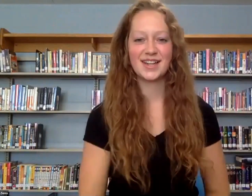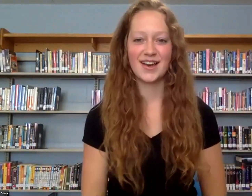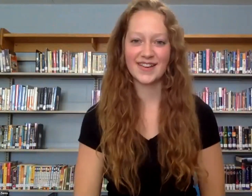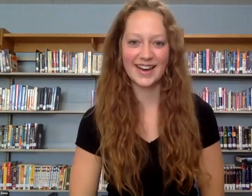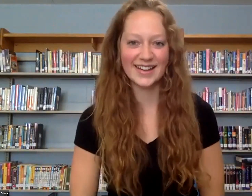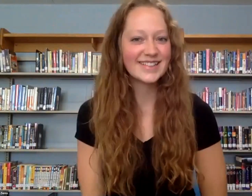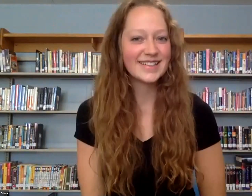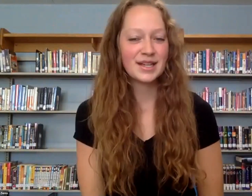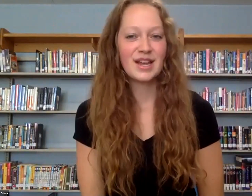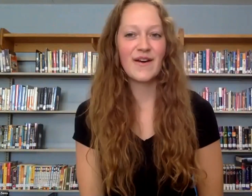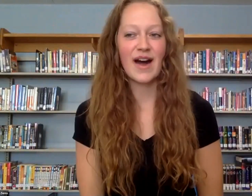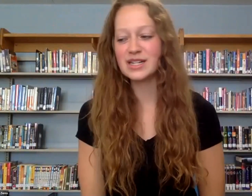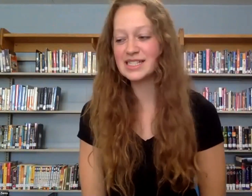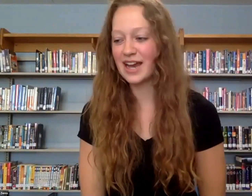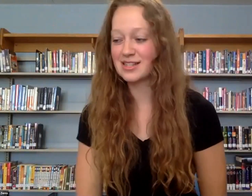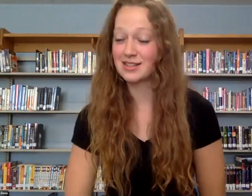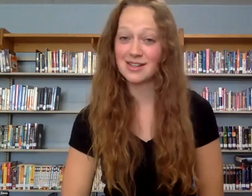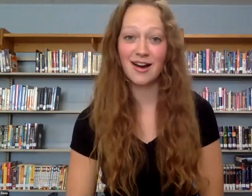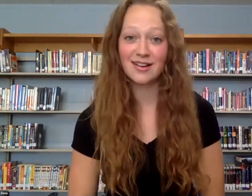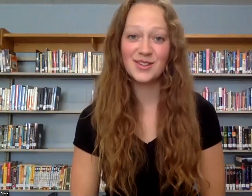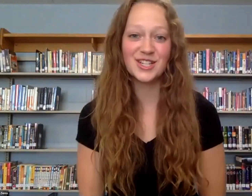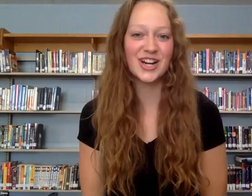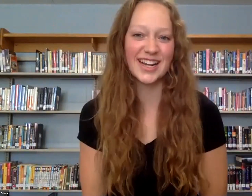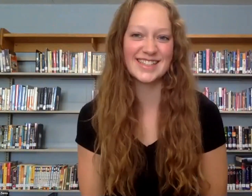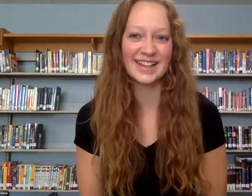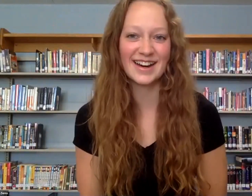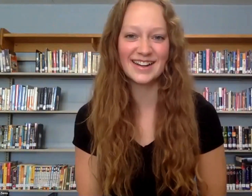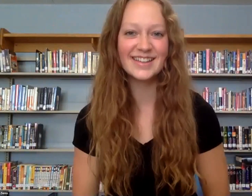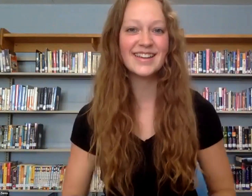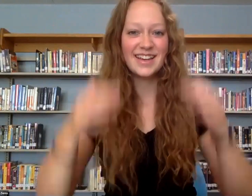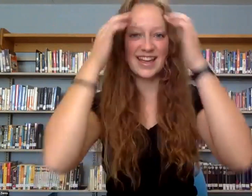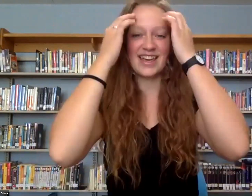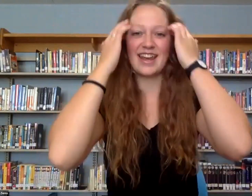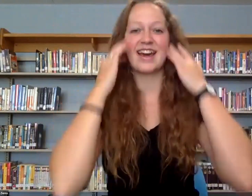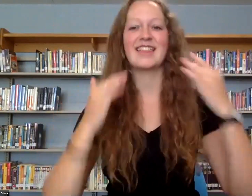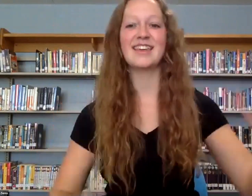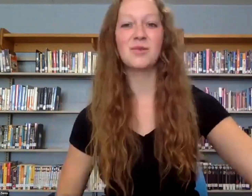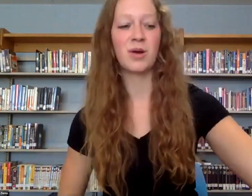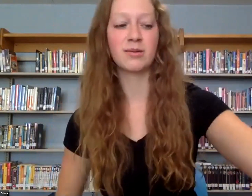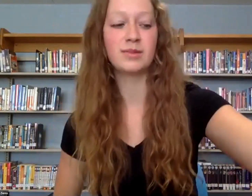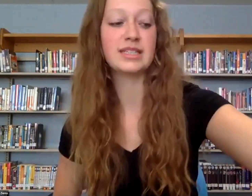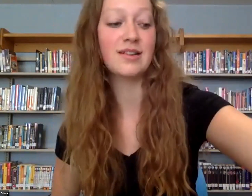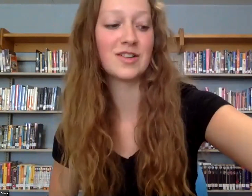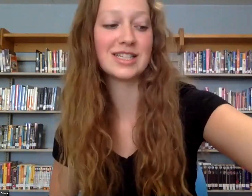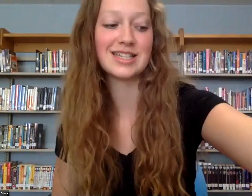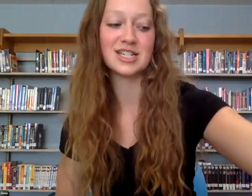not. Okay, now I'm gonna sign it to the song. You can try to sign along, and then I think we'll probably be done for this session.